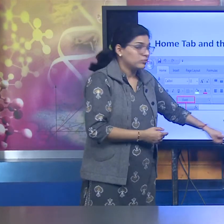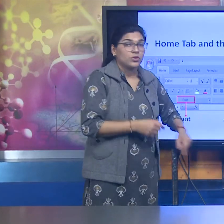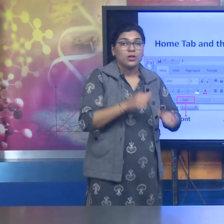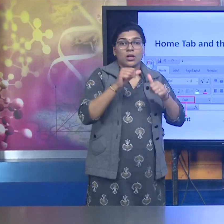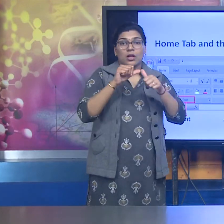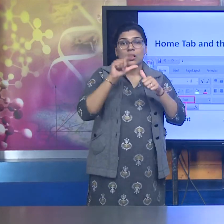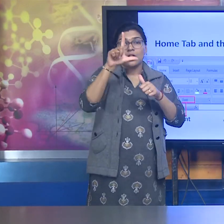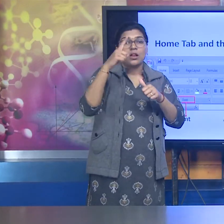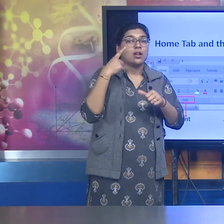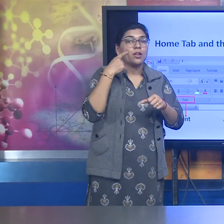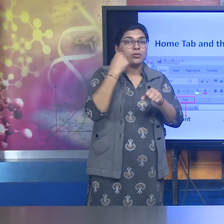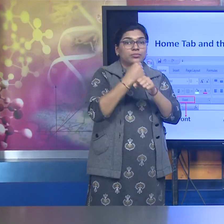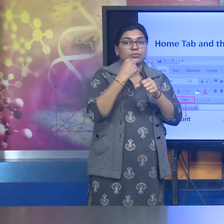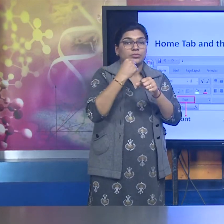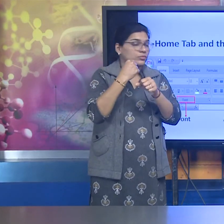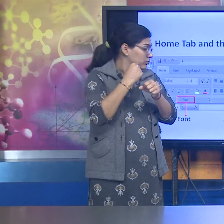first, second,